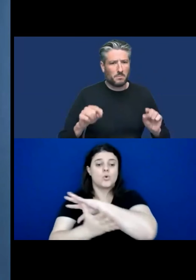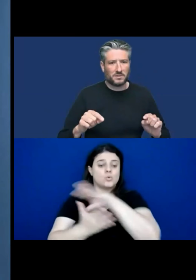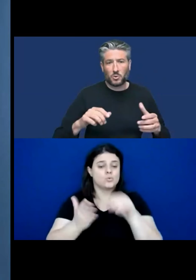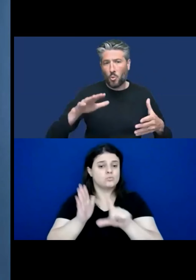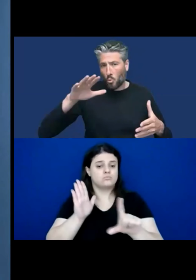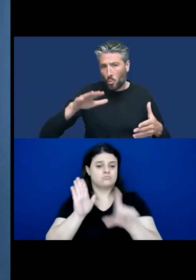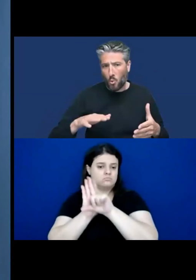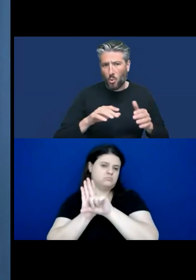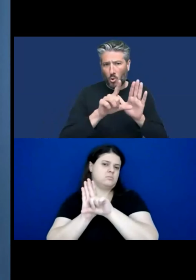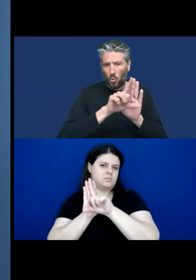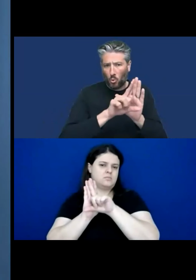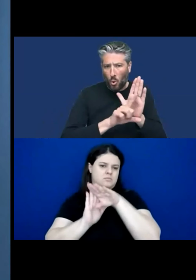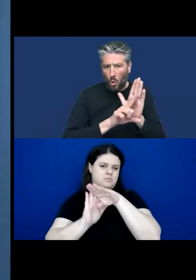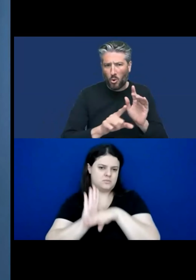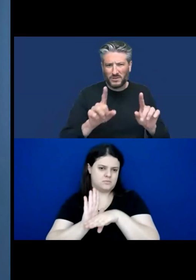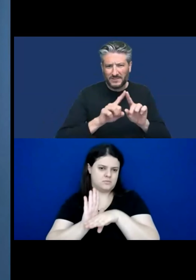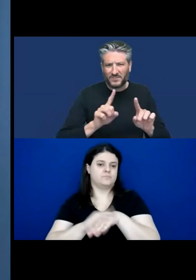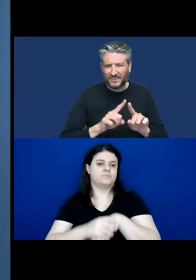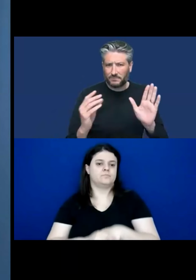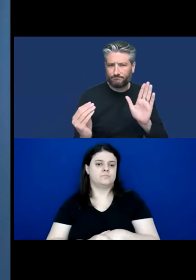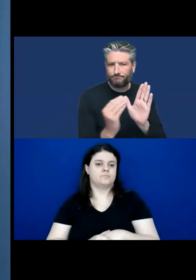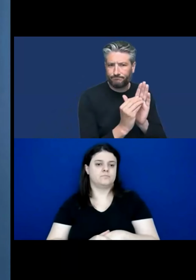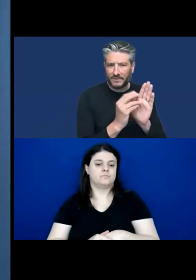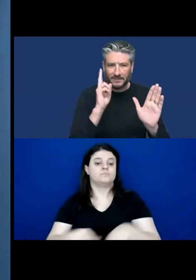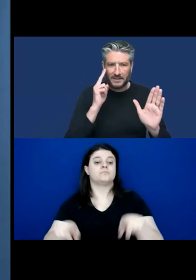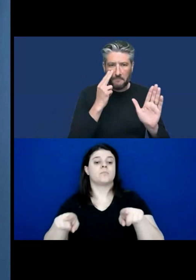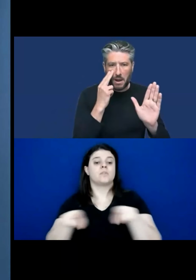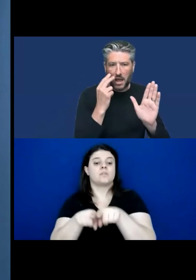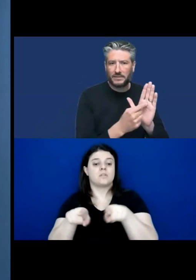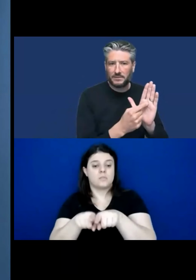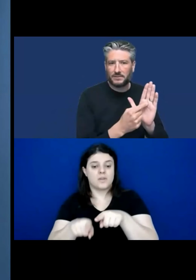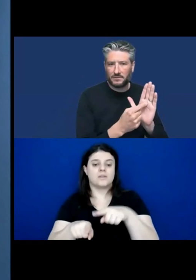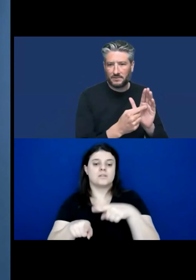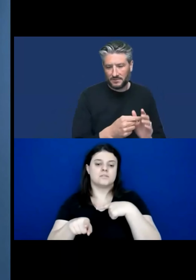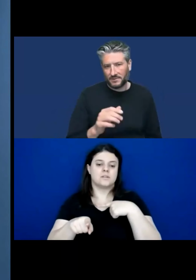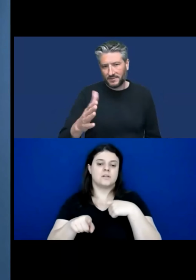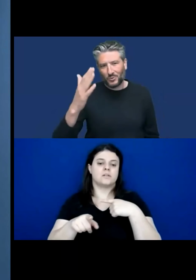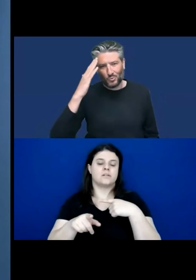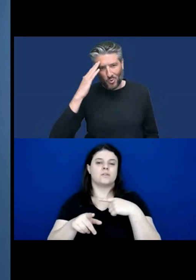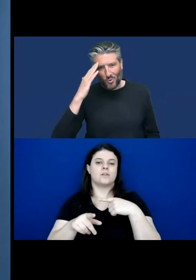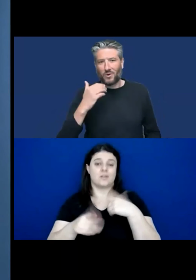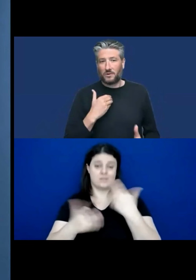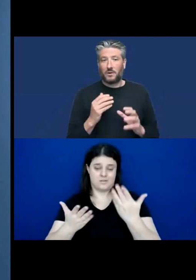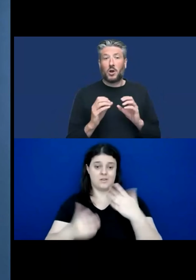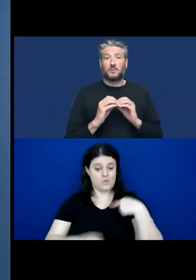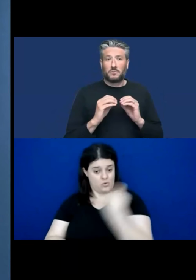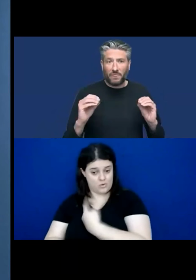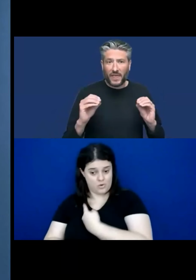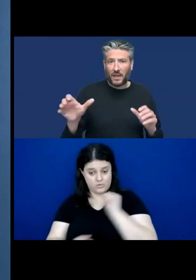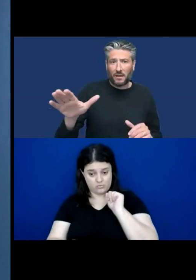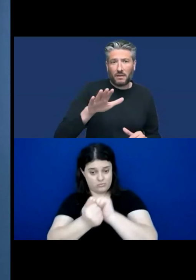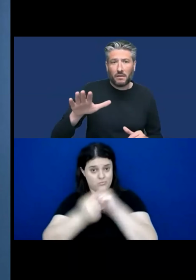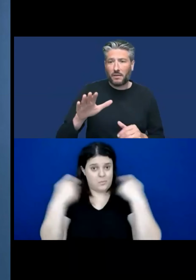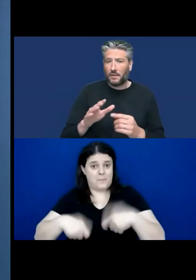framework. You already know our motto, nothing about us without us. So it's very, very important that